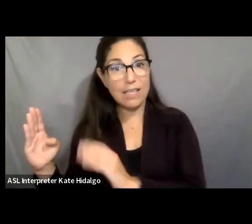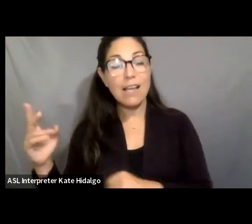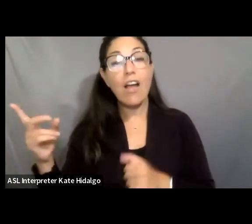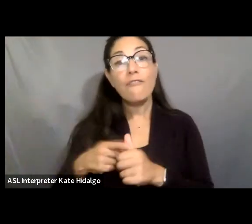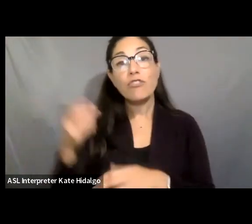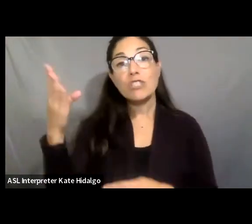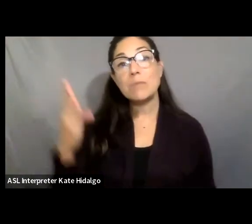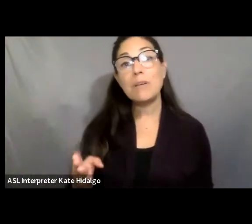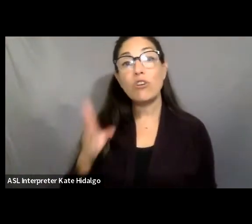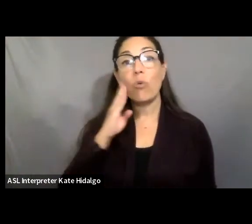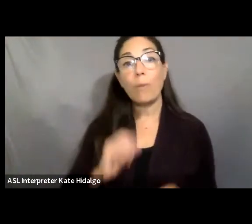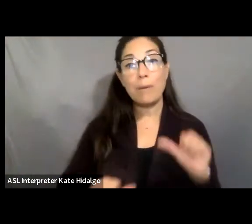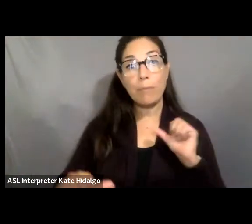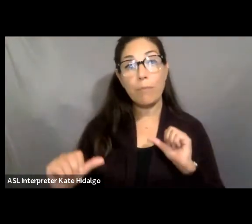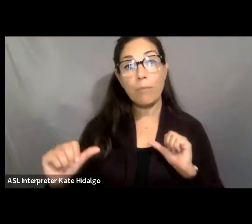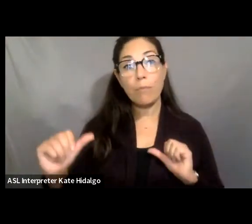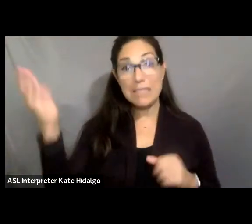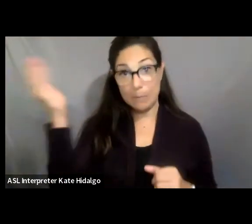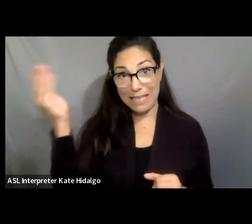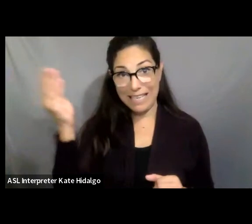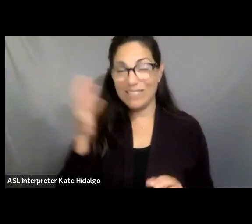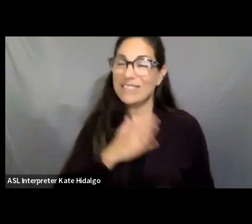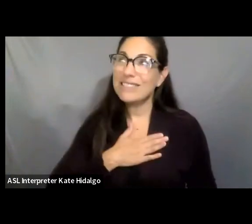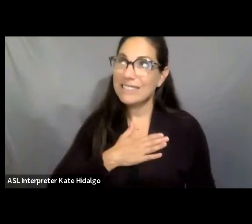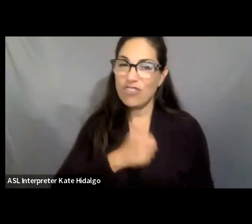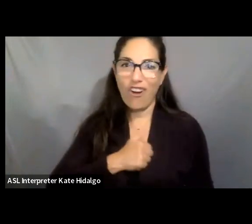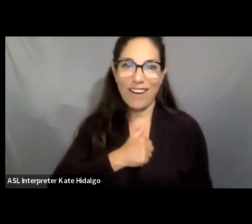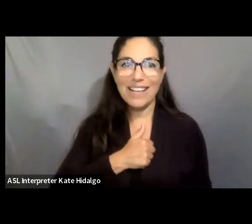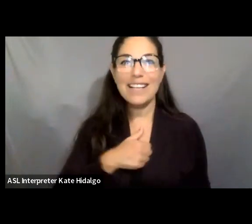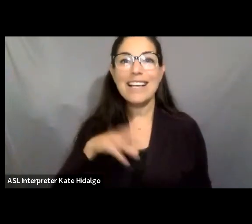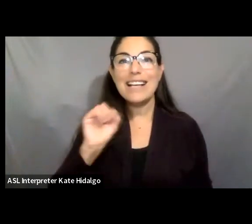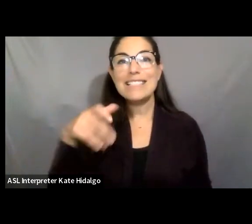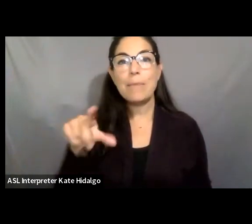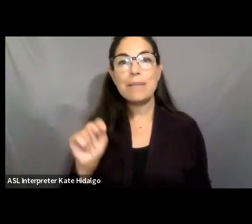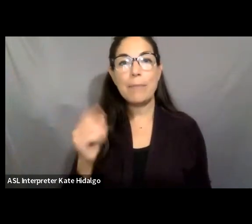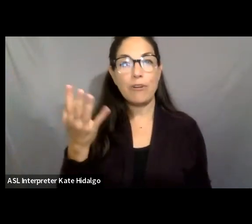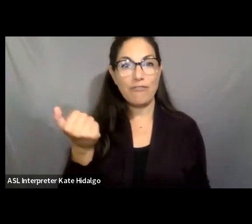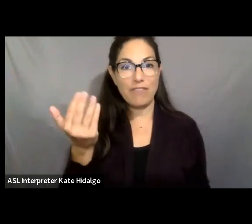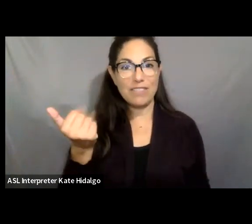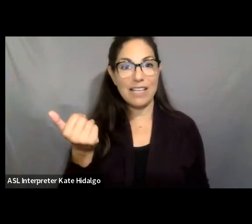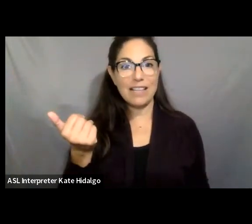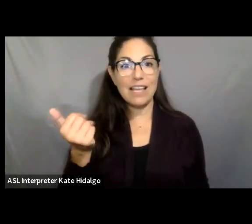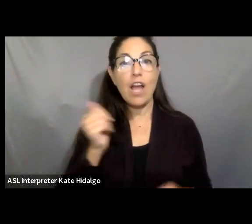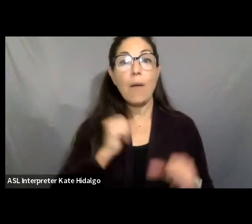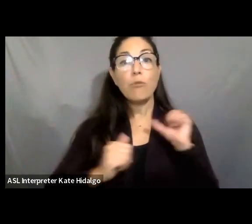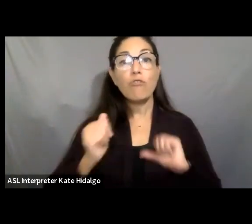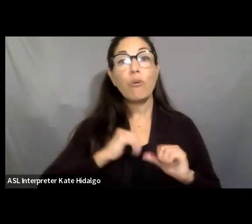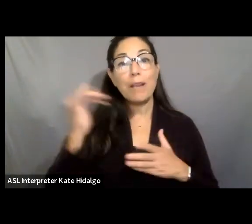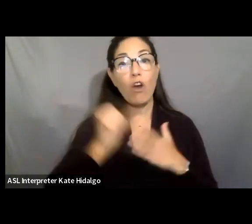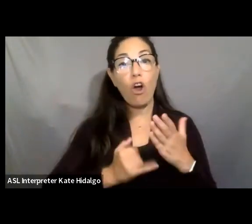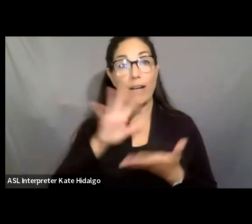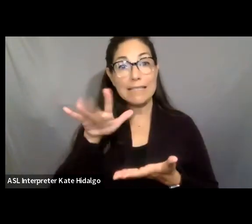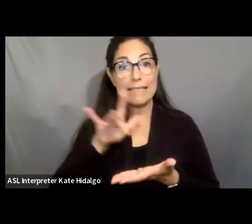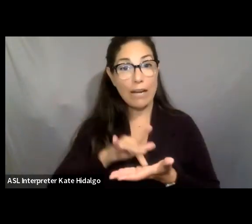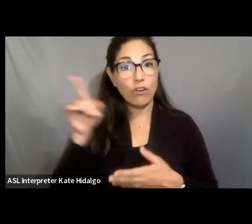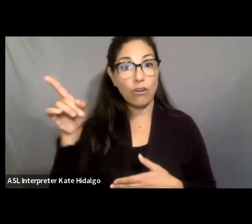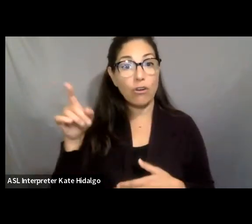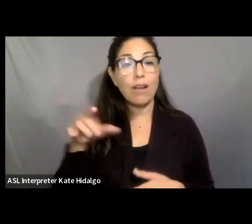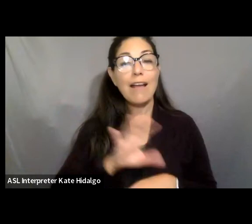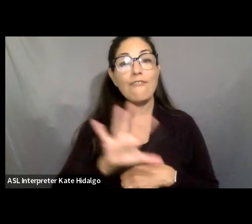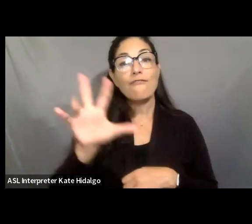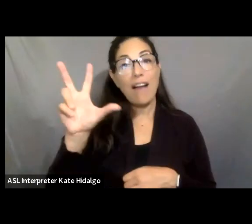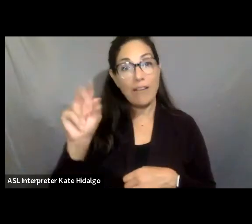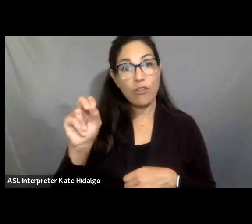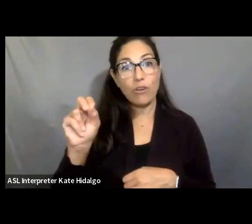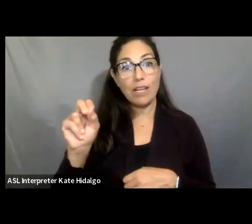be speaking, on September 15th at the Performing Arts Center. at 5:30.